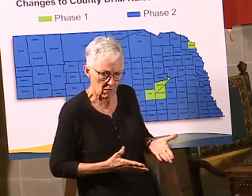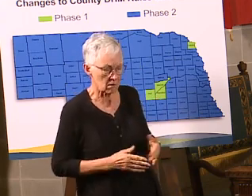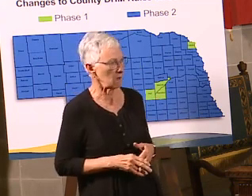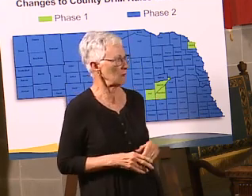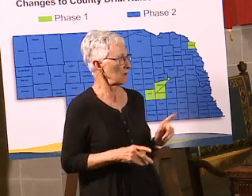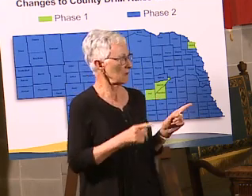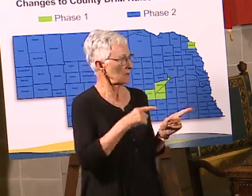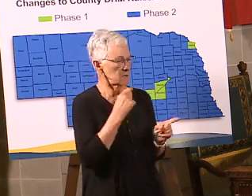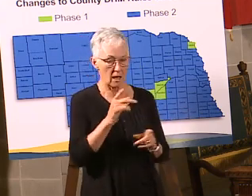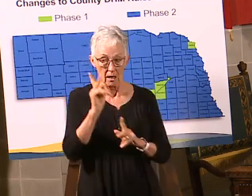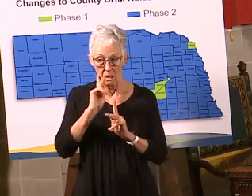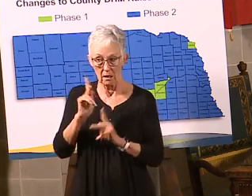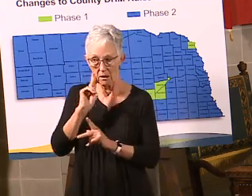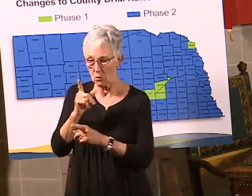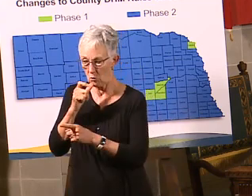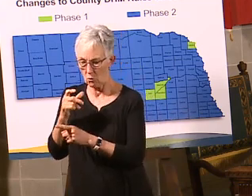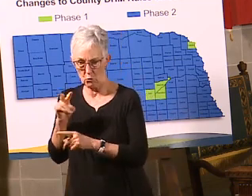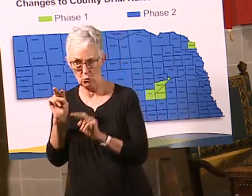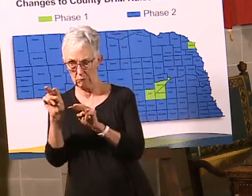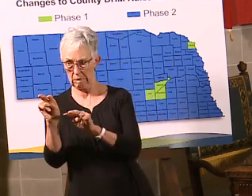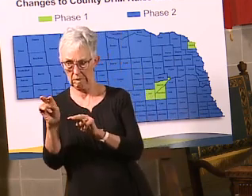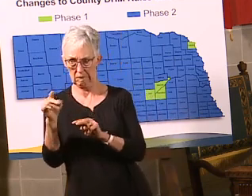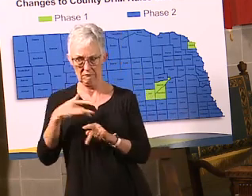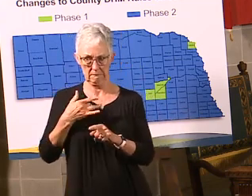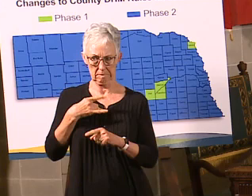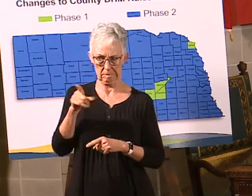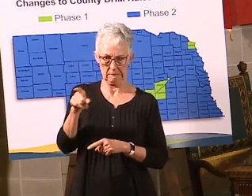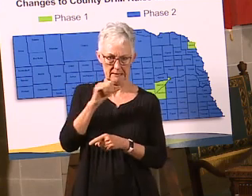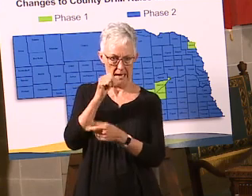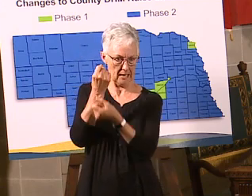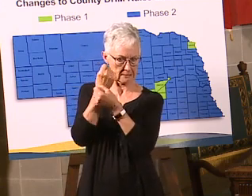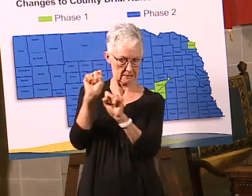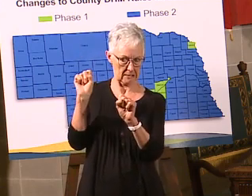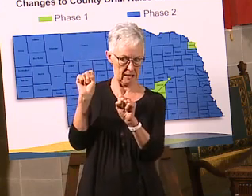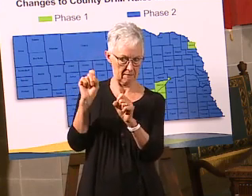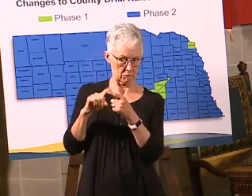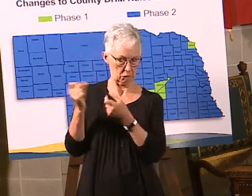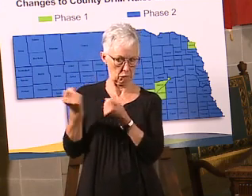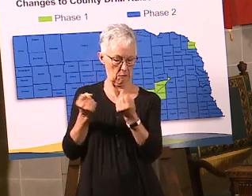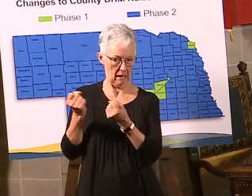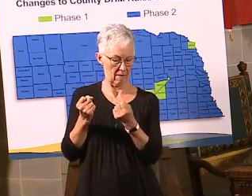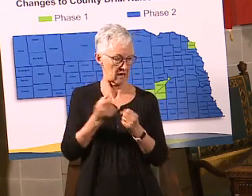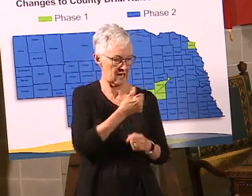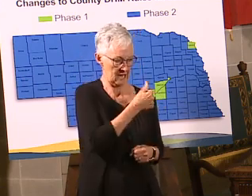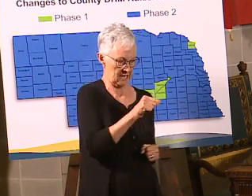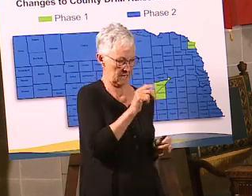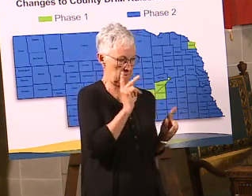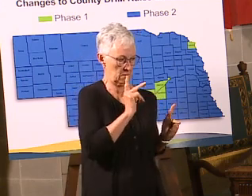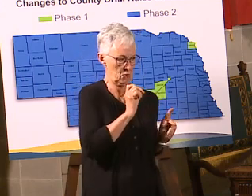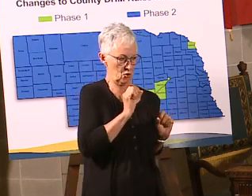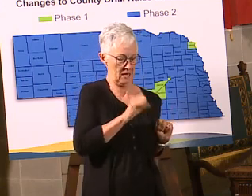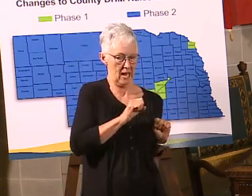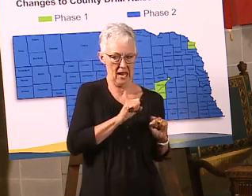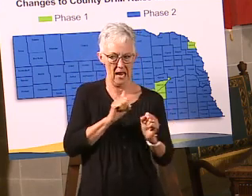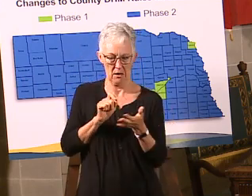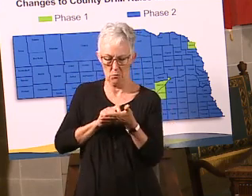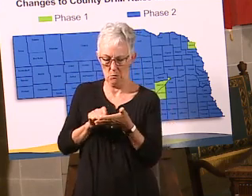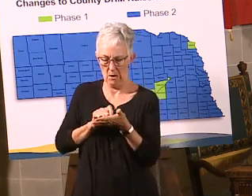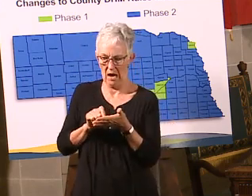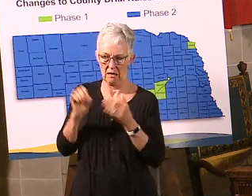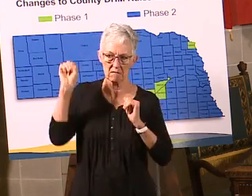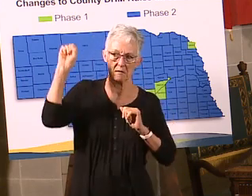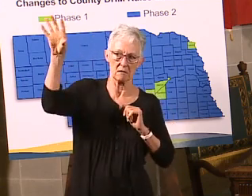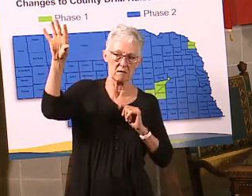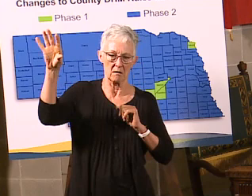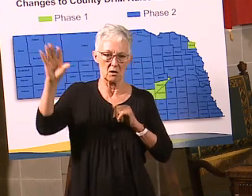at any time we can call people in and ask them to do a written test, a drive test, and have a doctor verify that they're physically able to do the